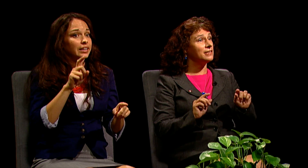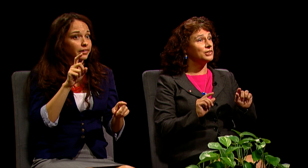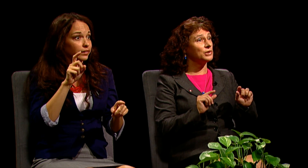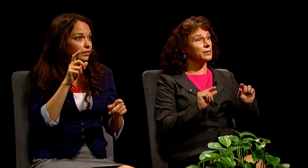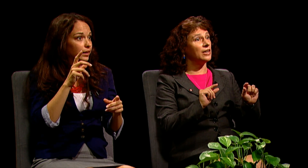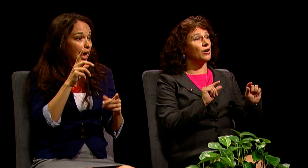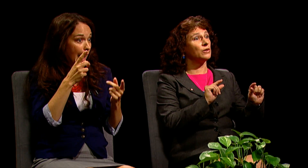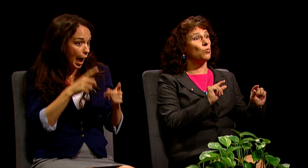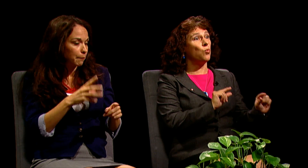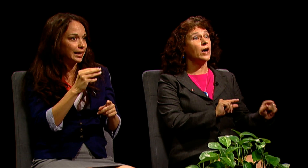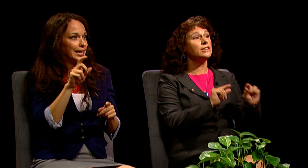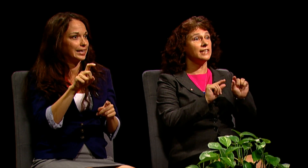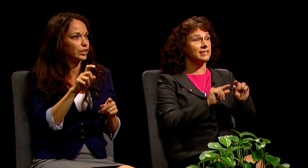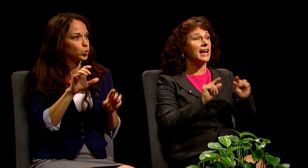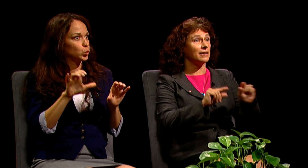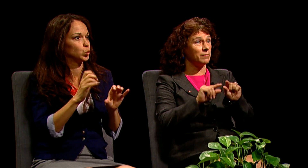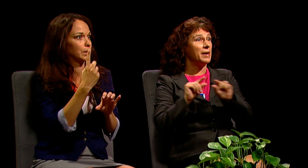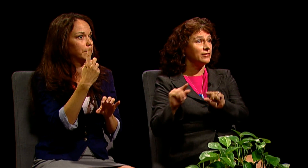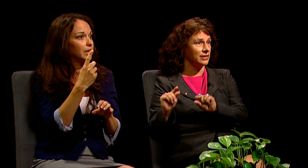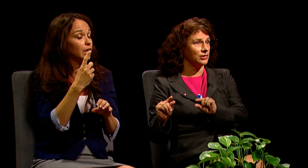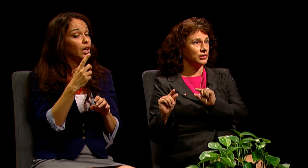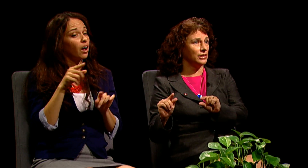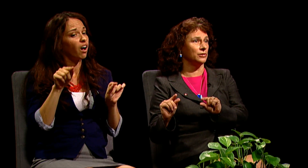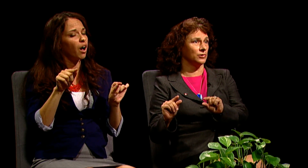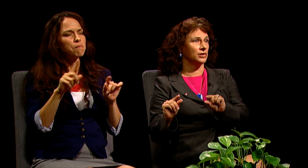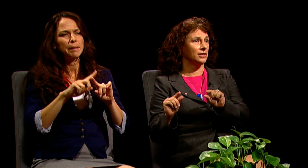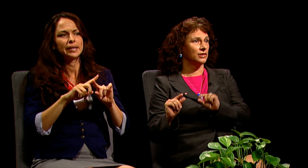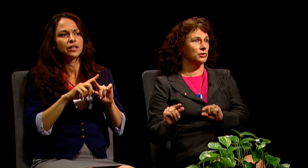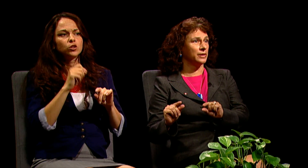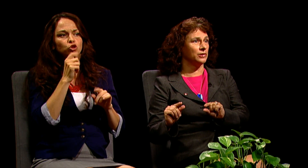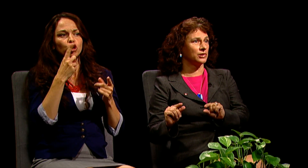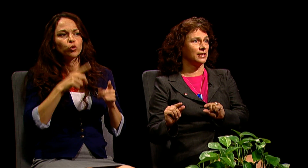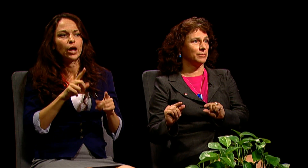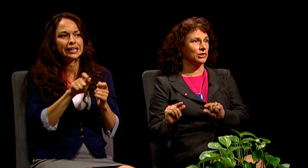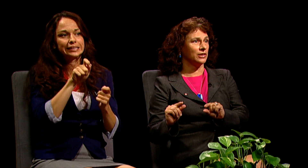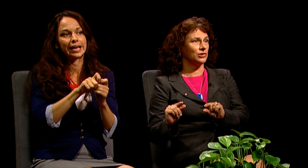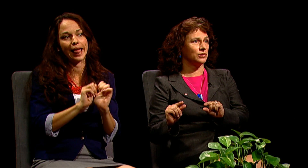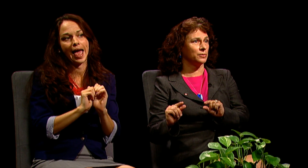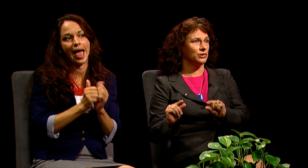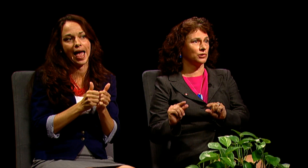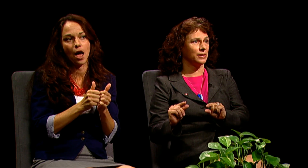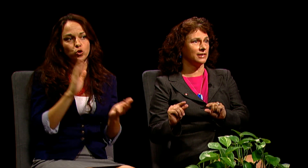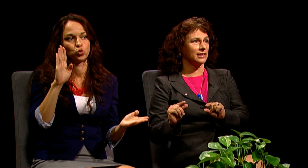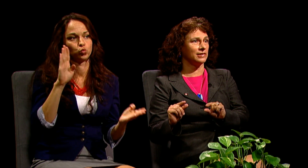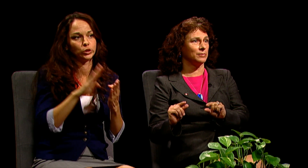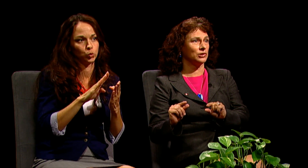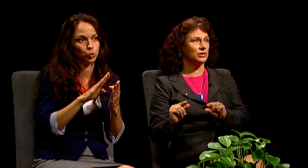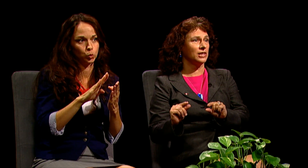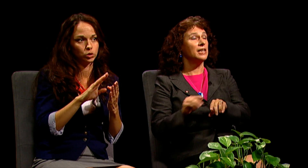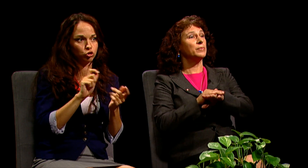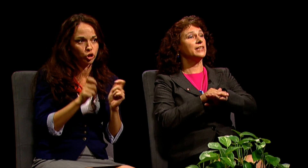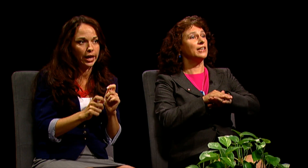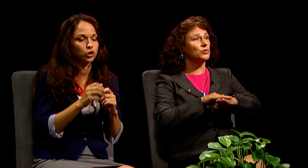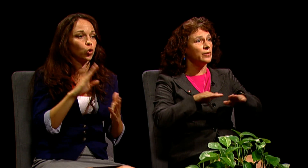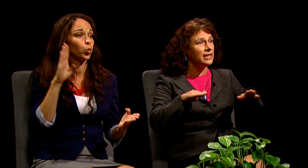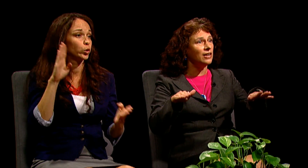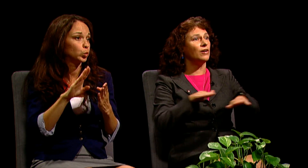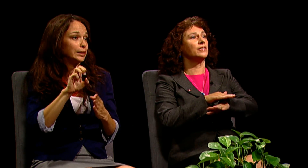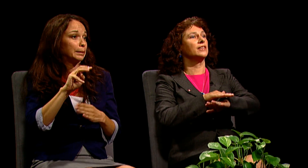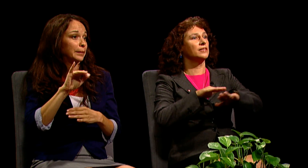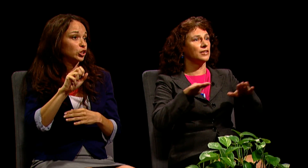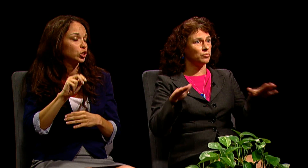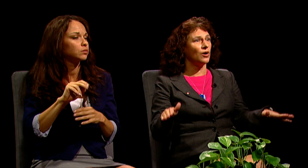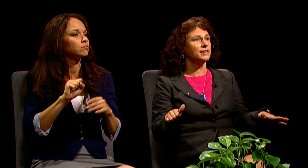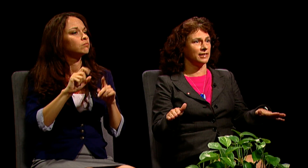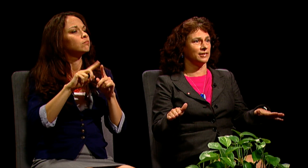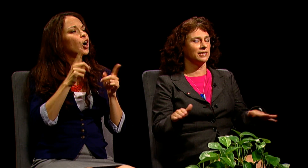They might disagree on what exact methods to use to reduce climate change, to reduce greenhouse gas emissions, but they agree